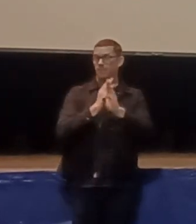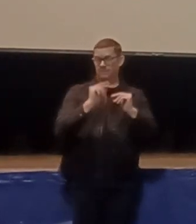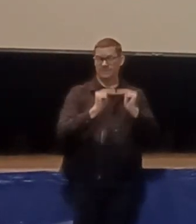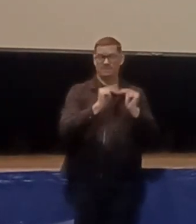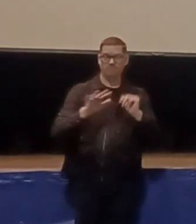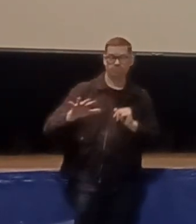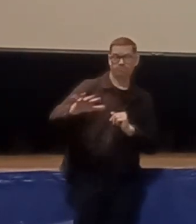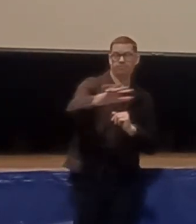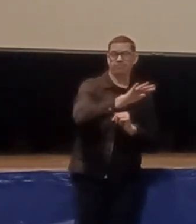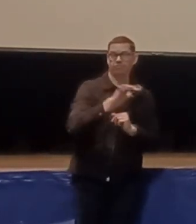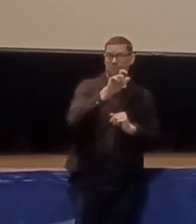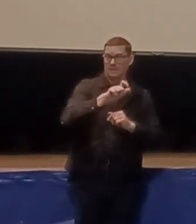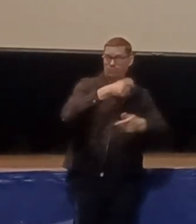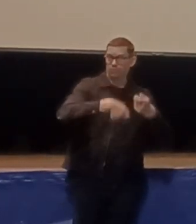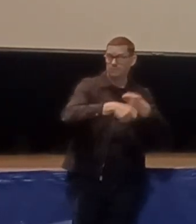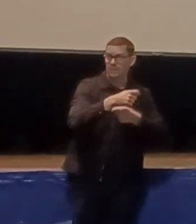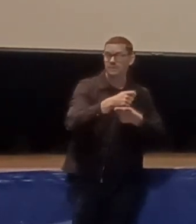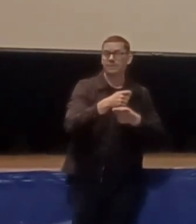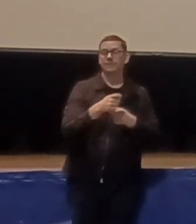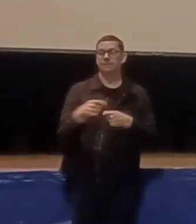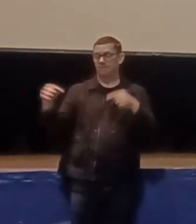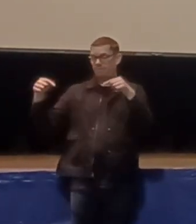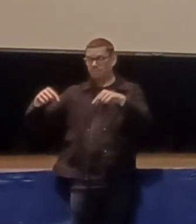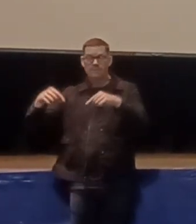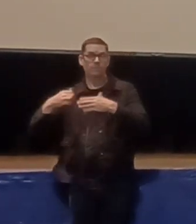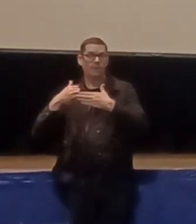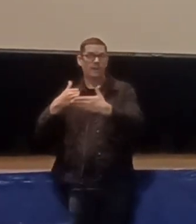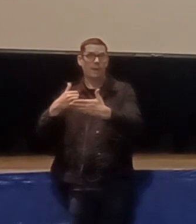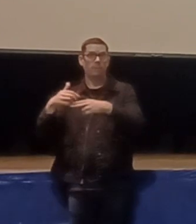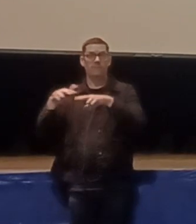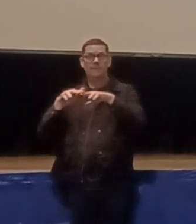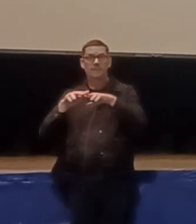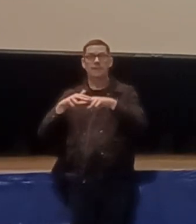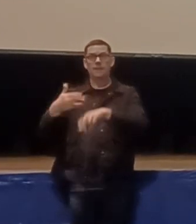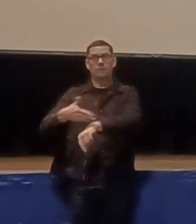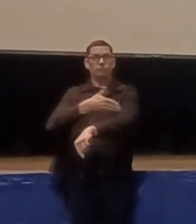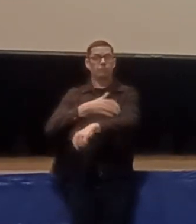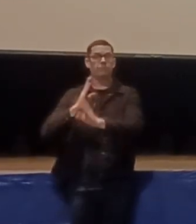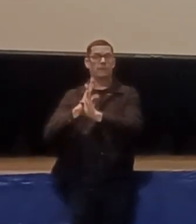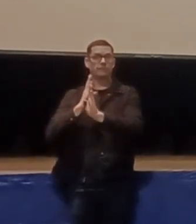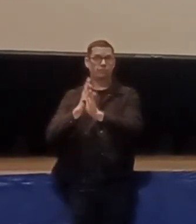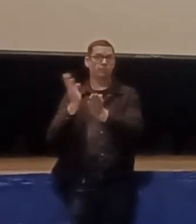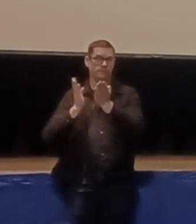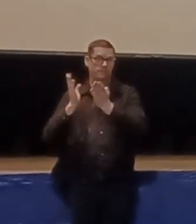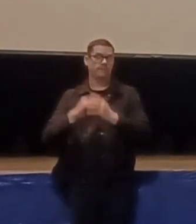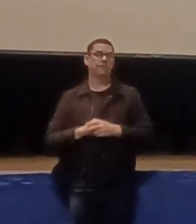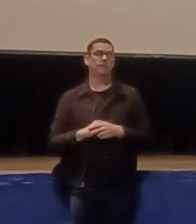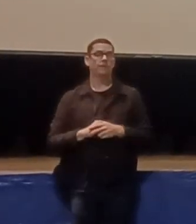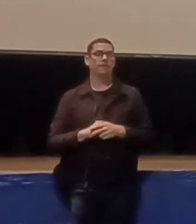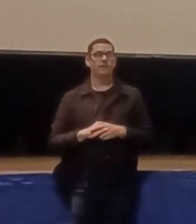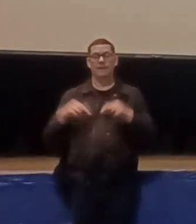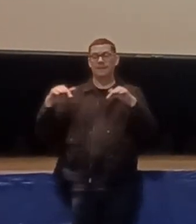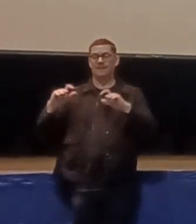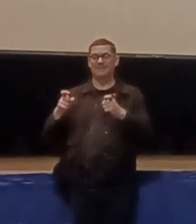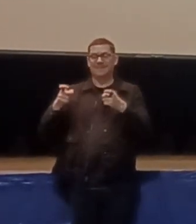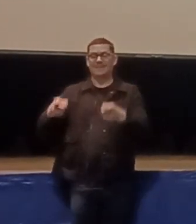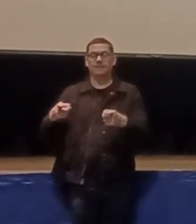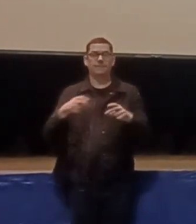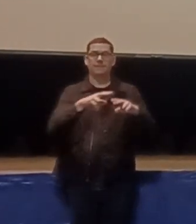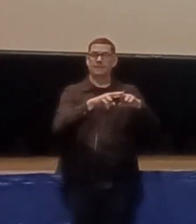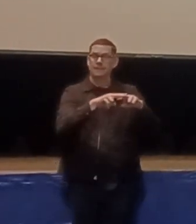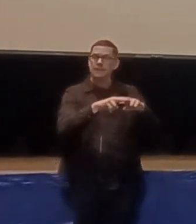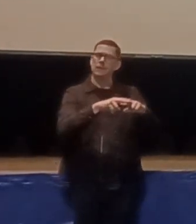of replacement. And this upgrade will help the T improve bus service throughout the area. The upgraded facility gives the T the space that it needs to meet